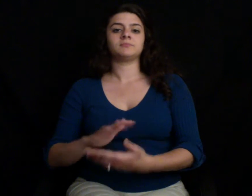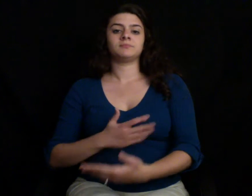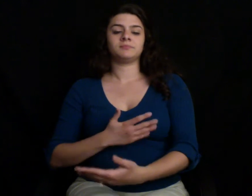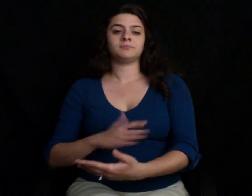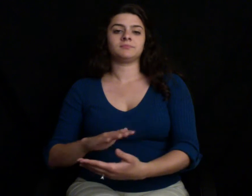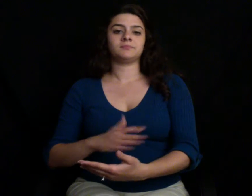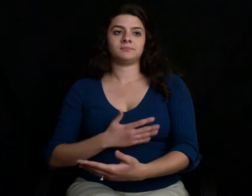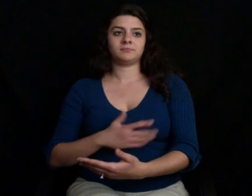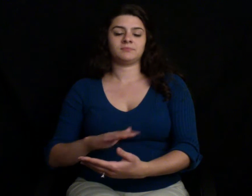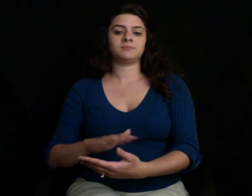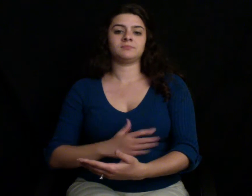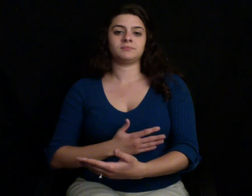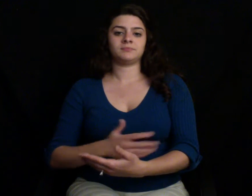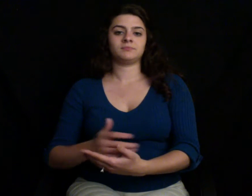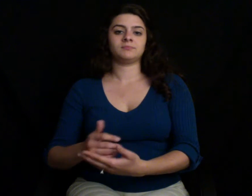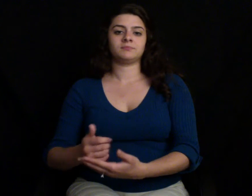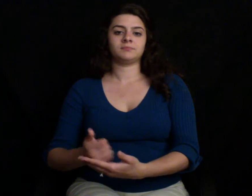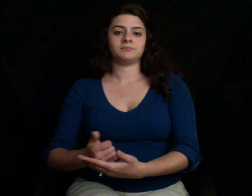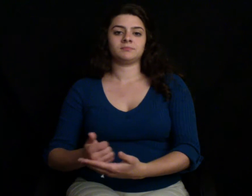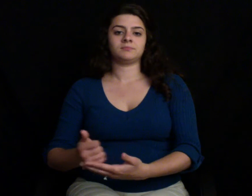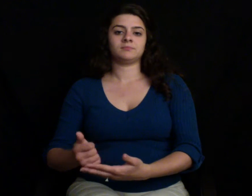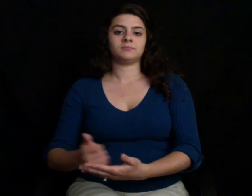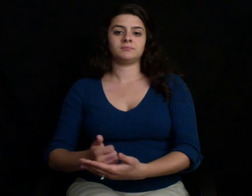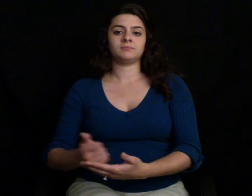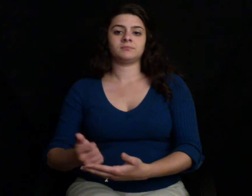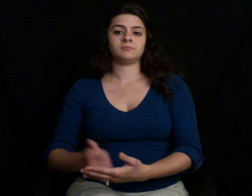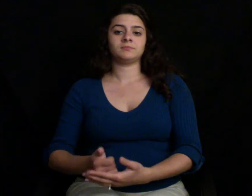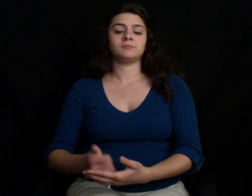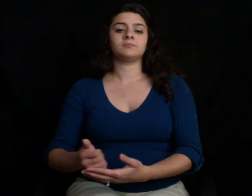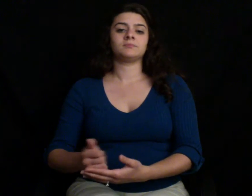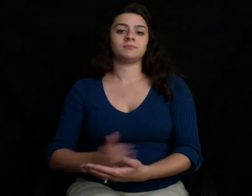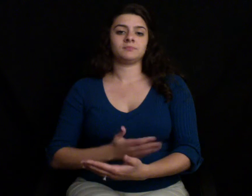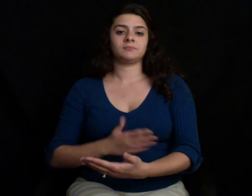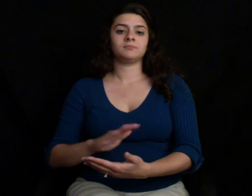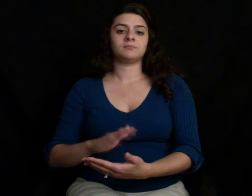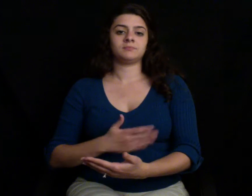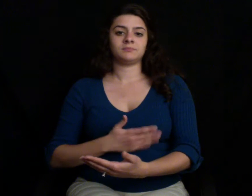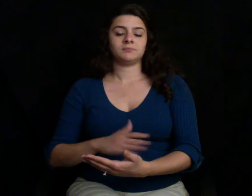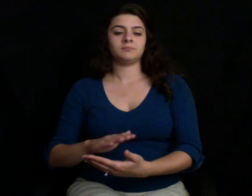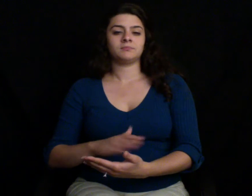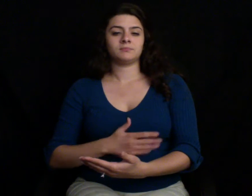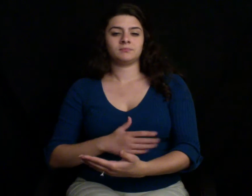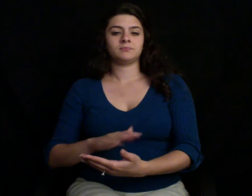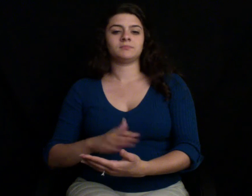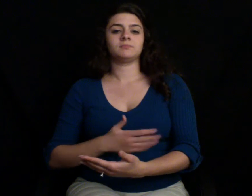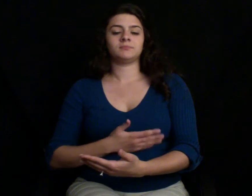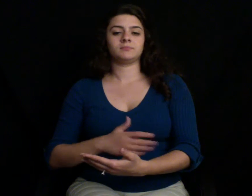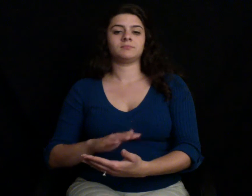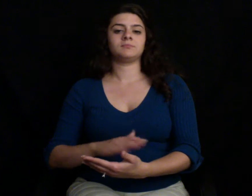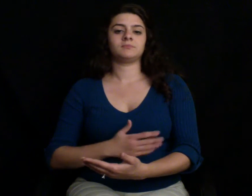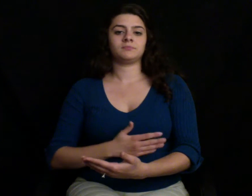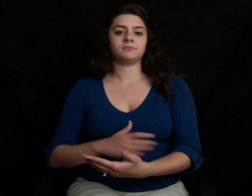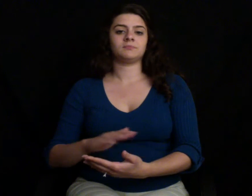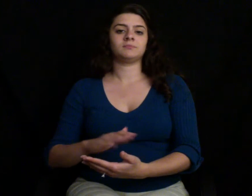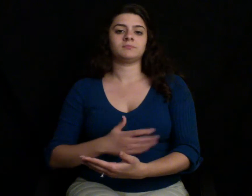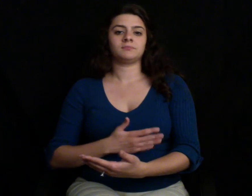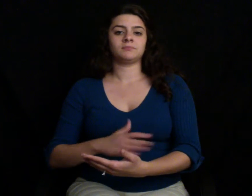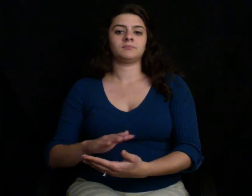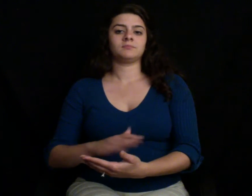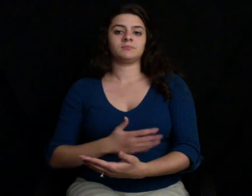as lost boys and trapped the wild things. Mommy dear said I am legend, not the enemy of state. So prepare for Armageddon like a slip in the way. So I walked